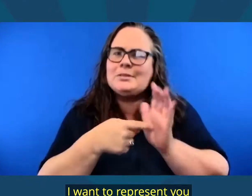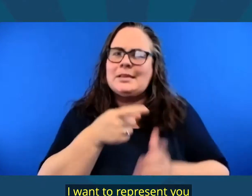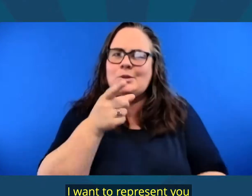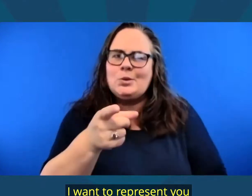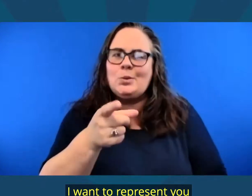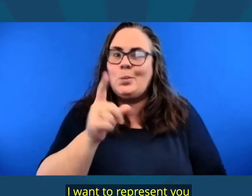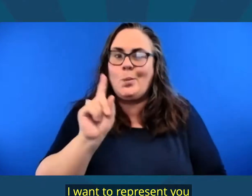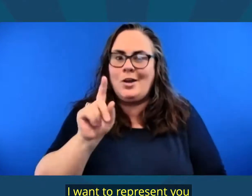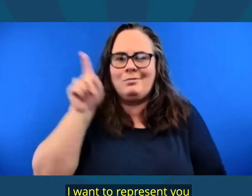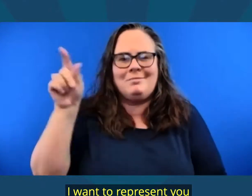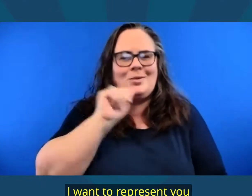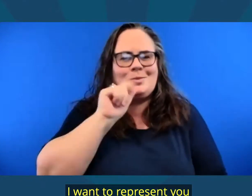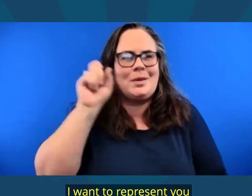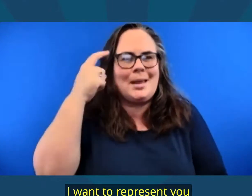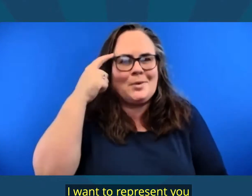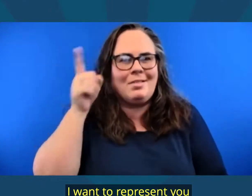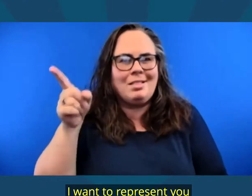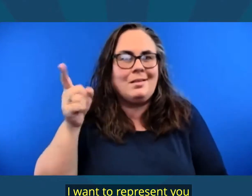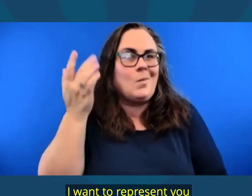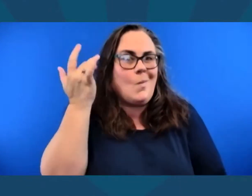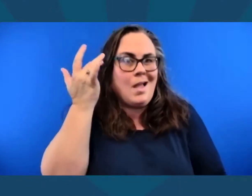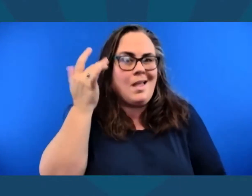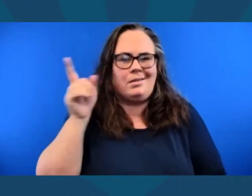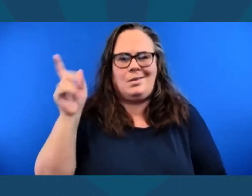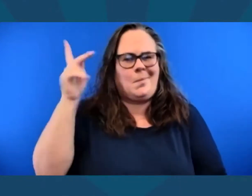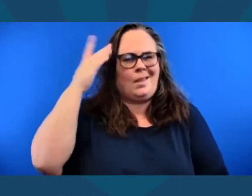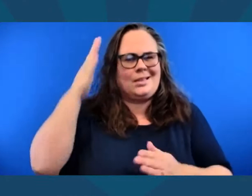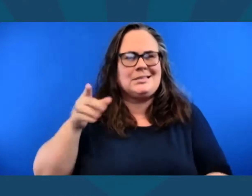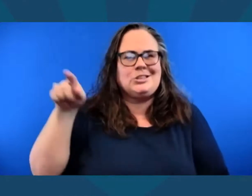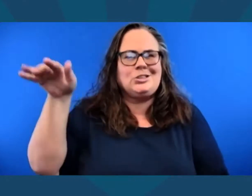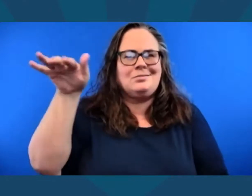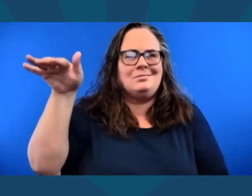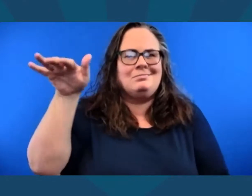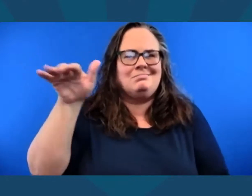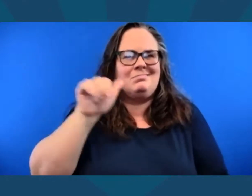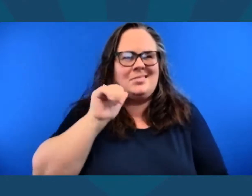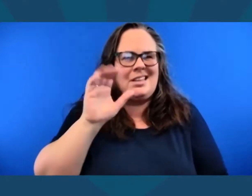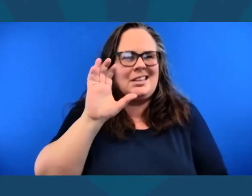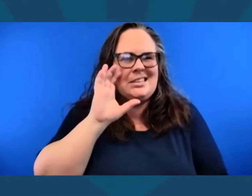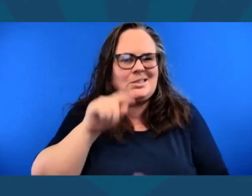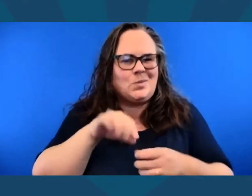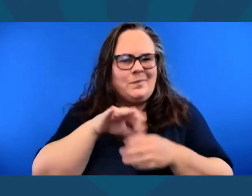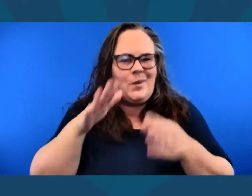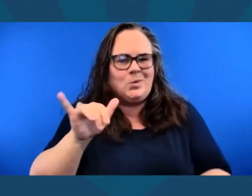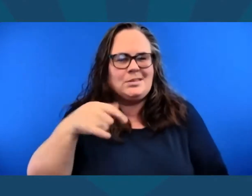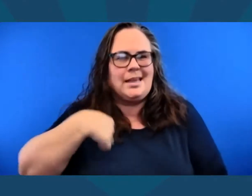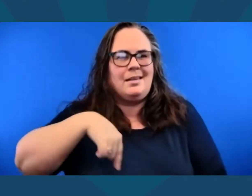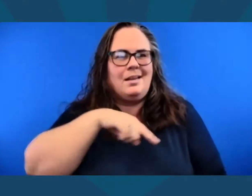I want to represent you at the Arizona Capitol because the politicians are not listening to the voters like